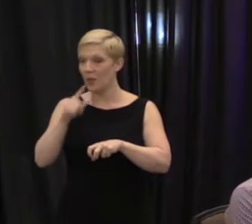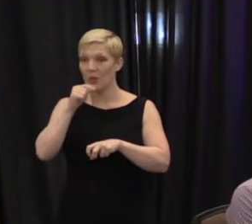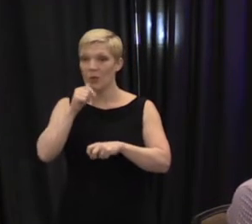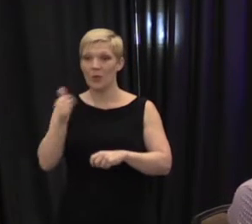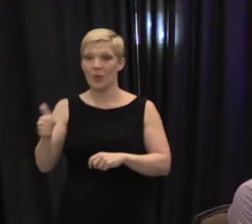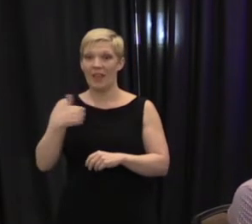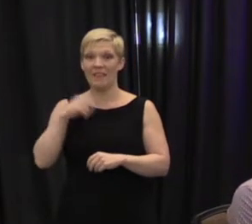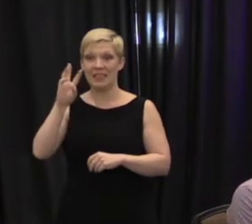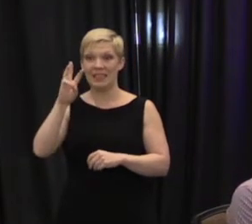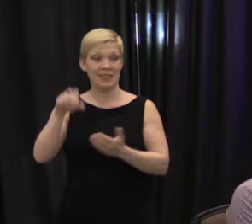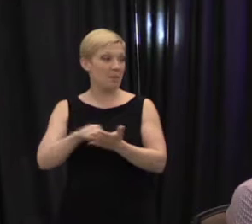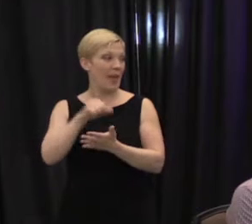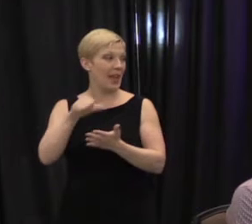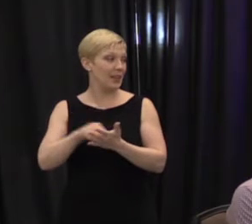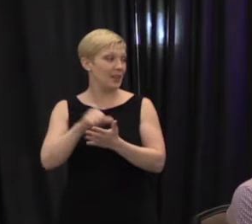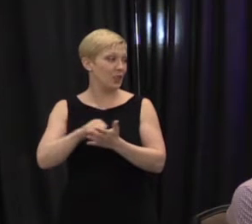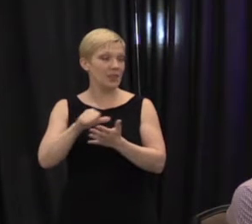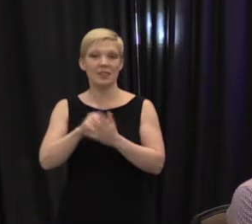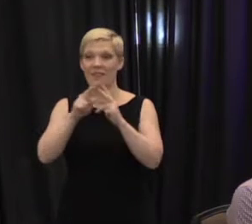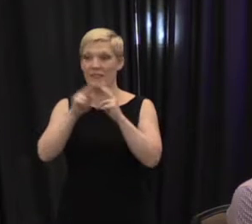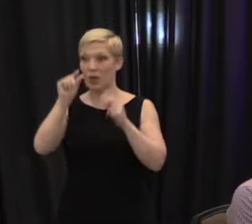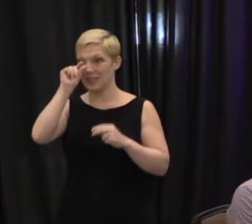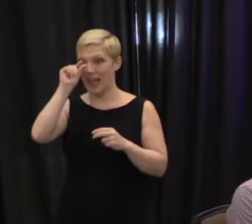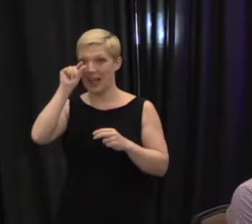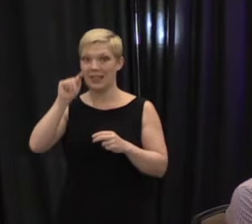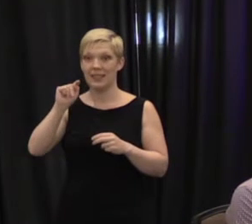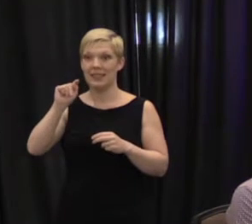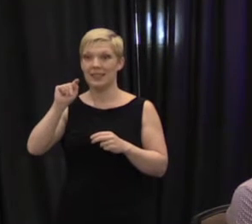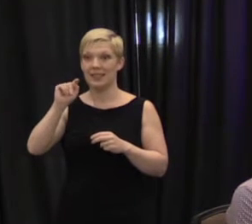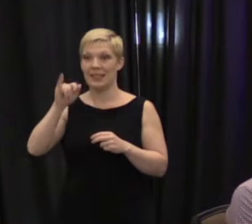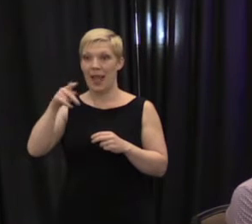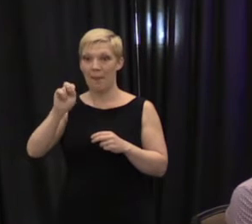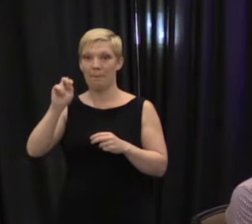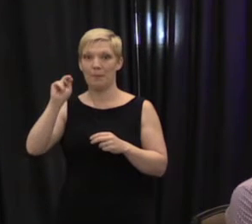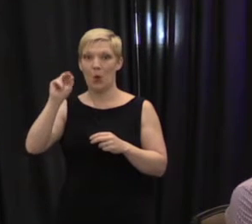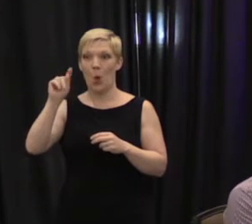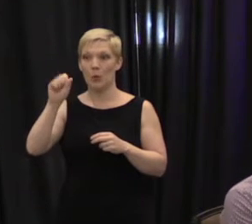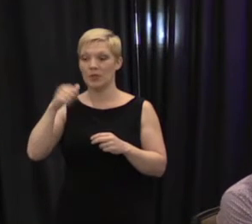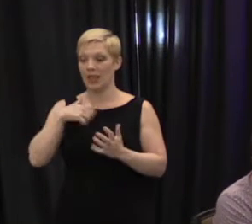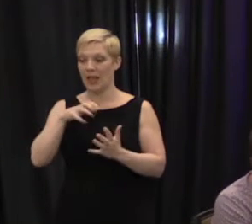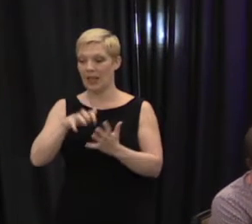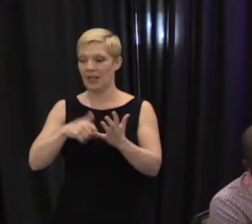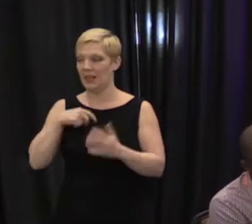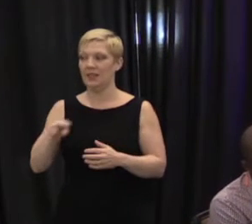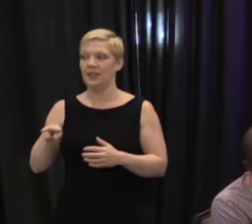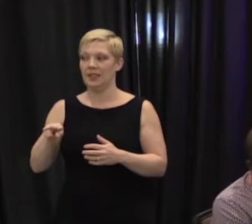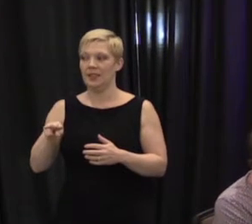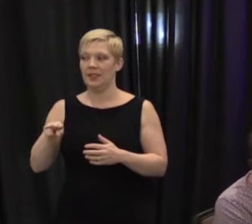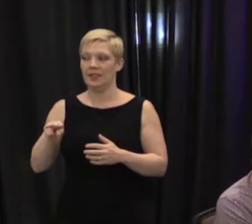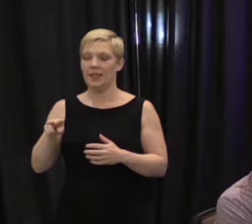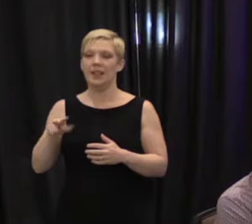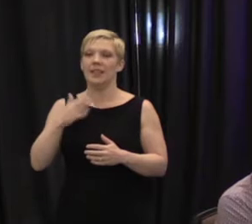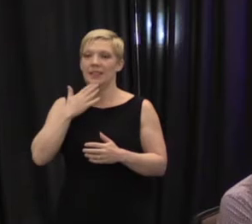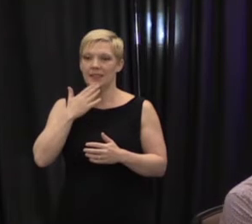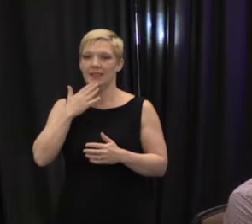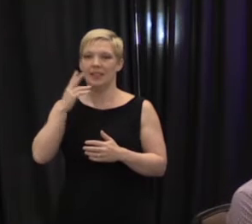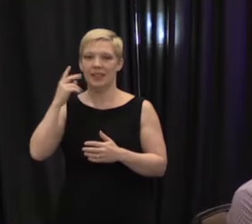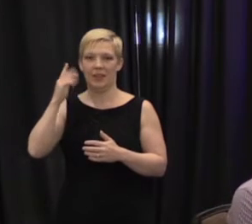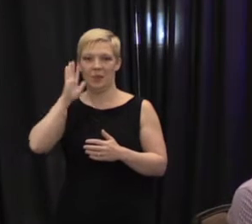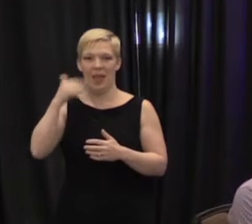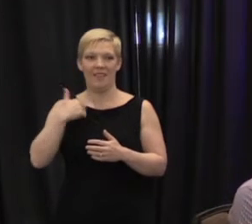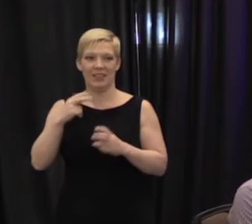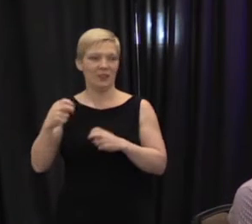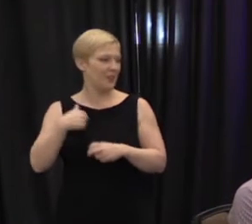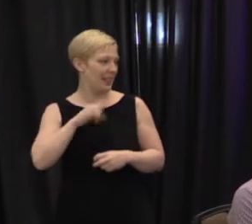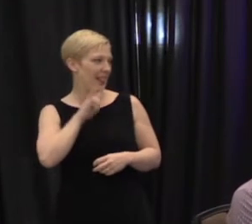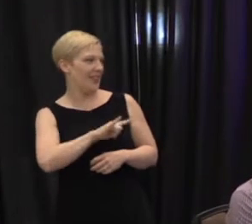6 pages of very, very tiny typed notes, you know you're going to have an issue. I love you too, Ricky. I love